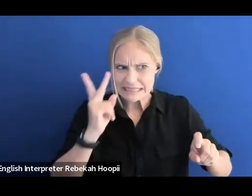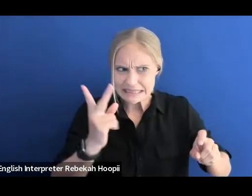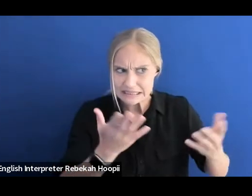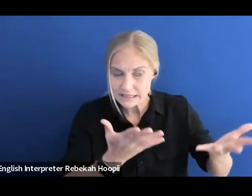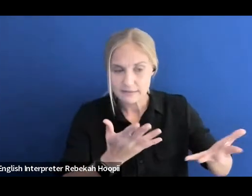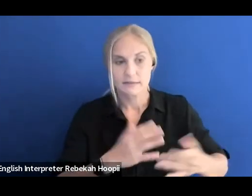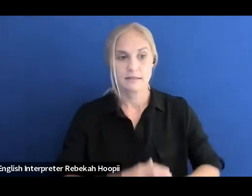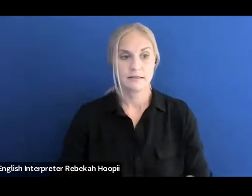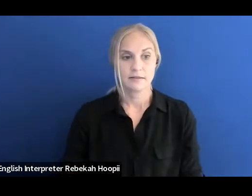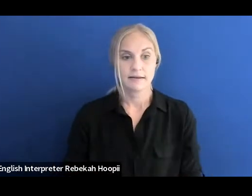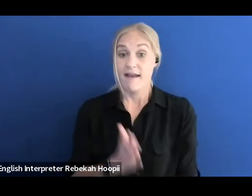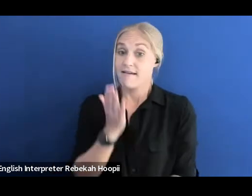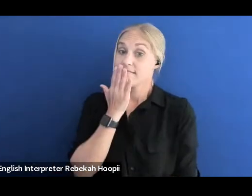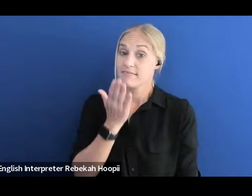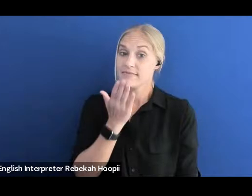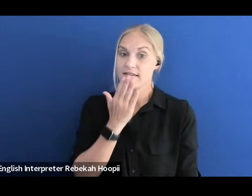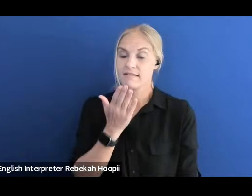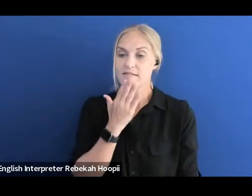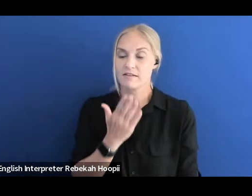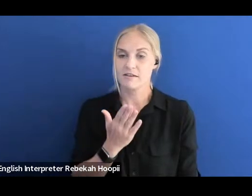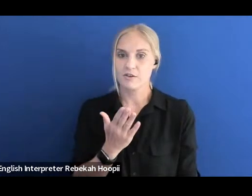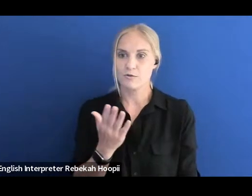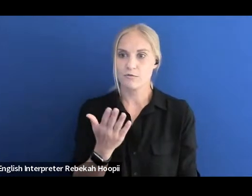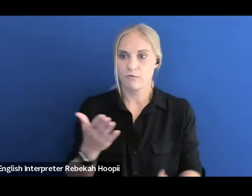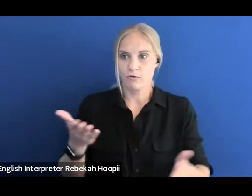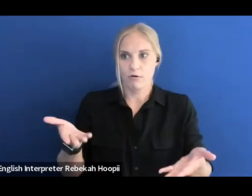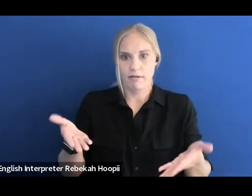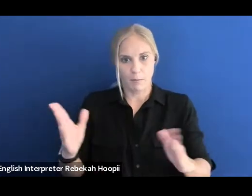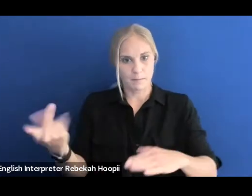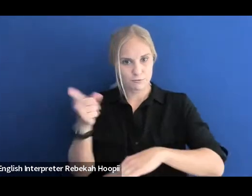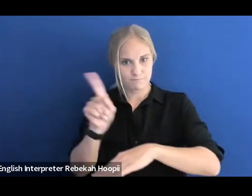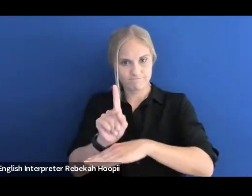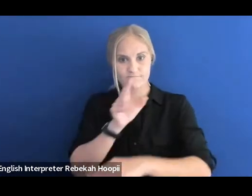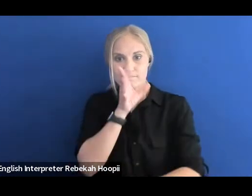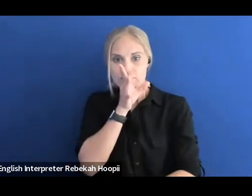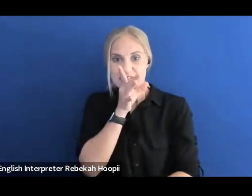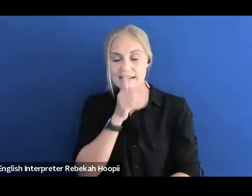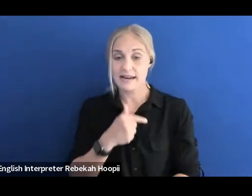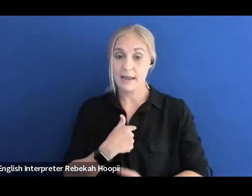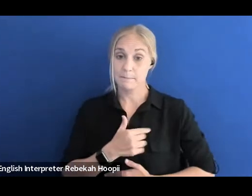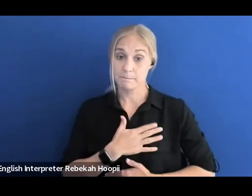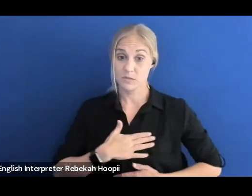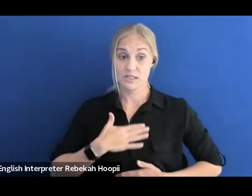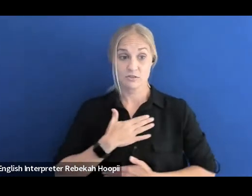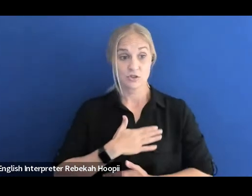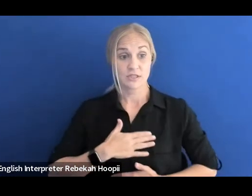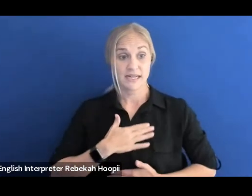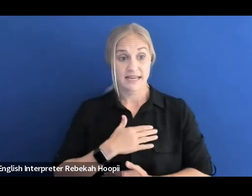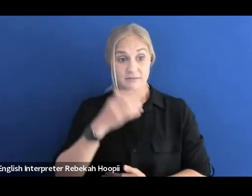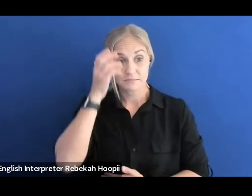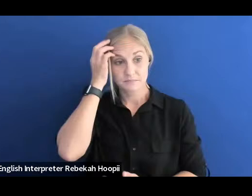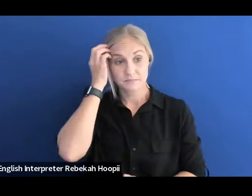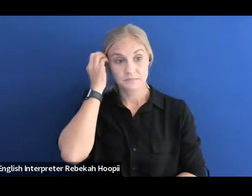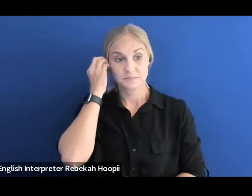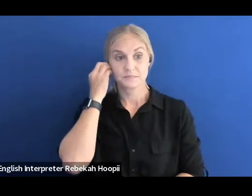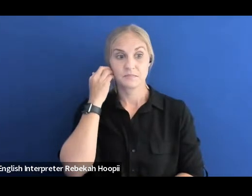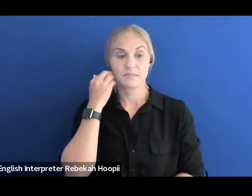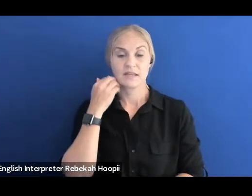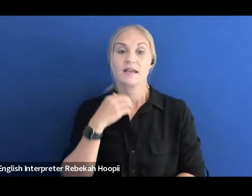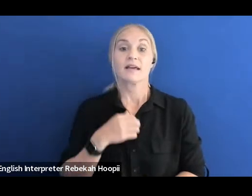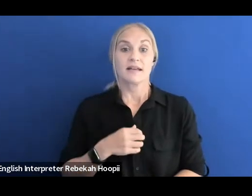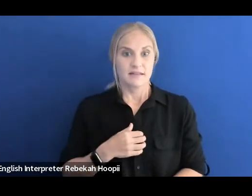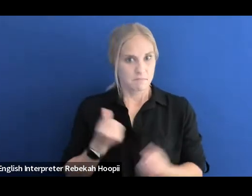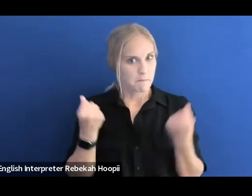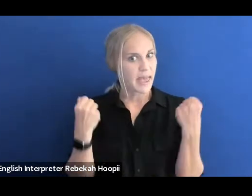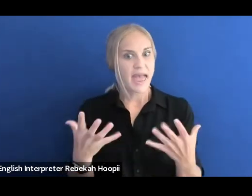And thank you for letting me speak. And I really appreciate, like I said, lots of powerful speeches